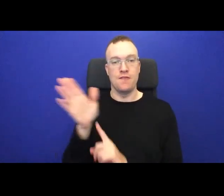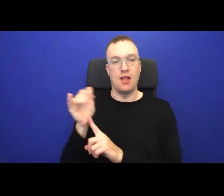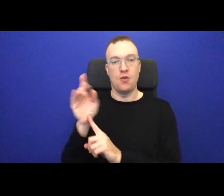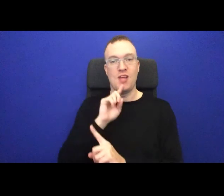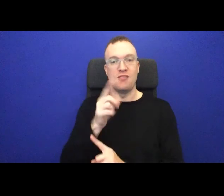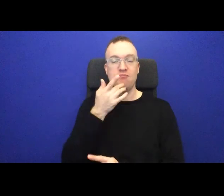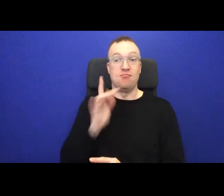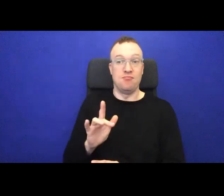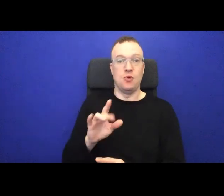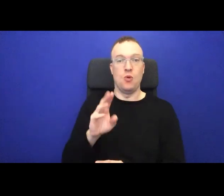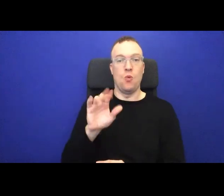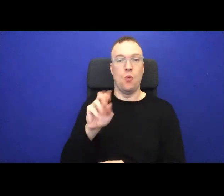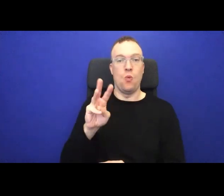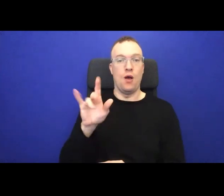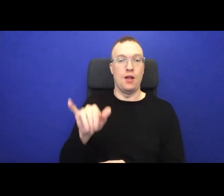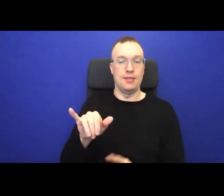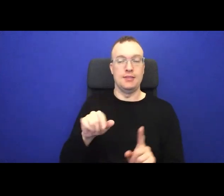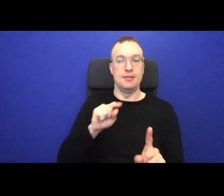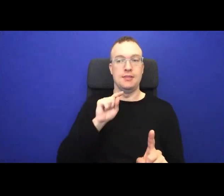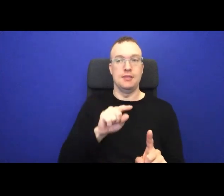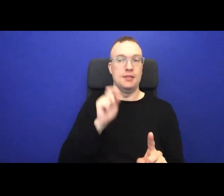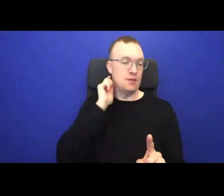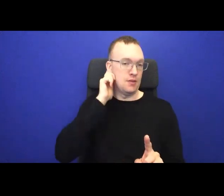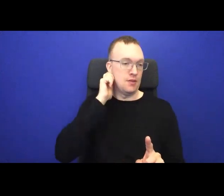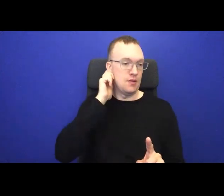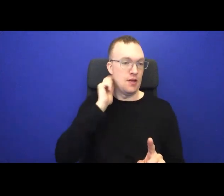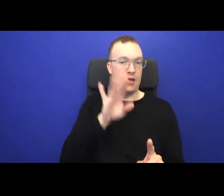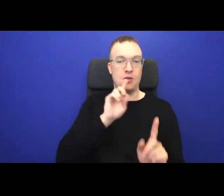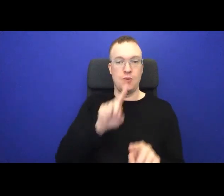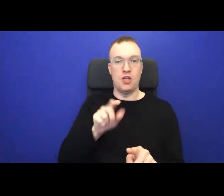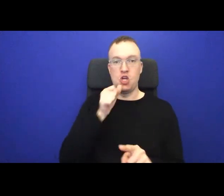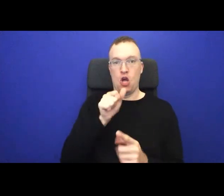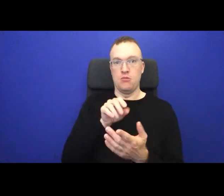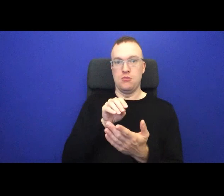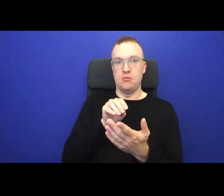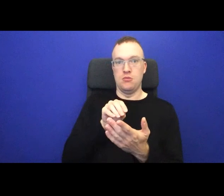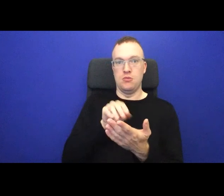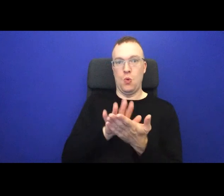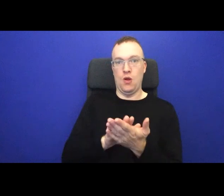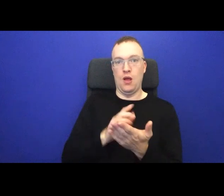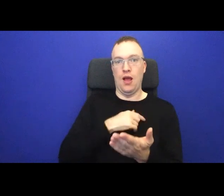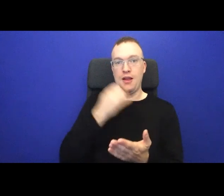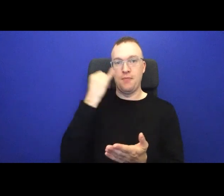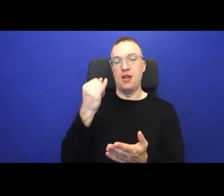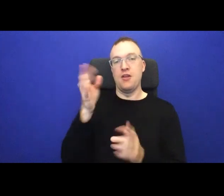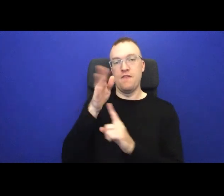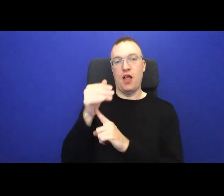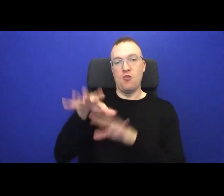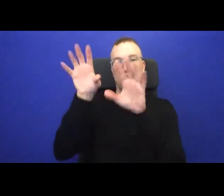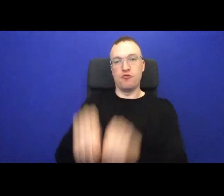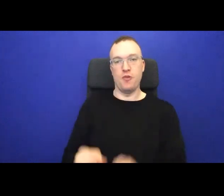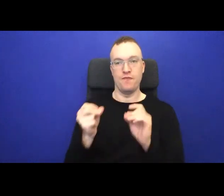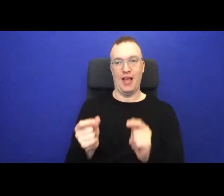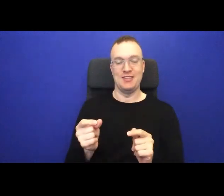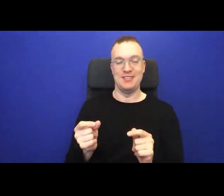that Woolley, the Astronomer Royal's reaction is not recorded to that. I can imagine the flag was hauled down fairly swiftly